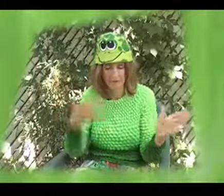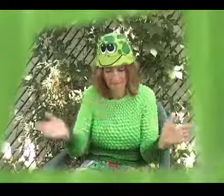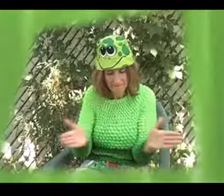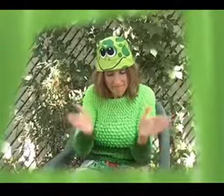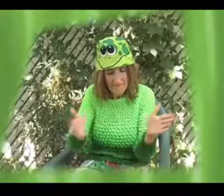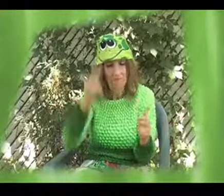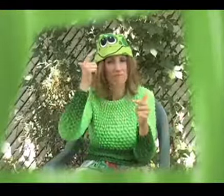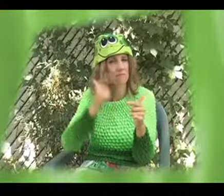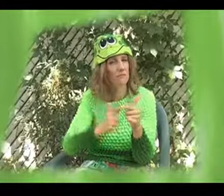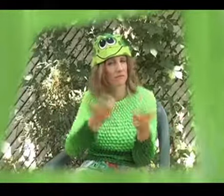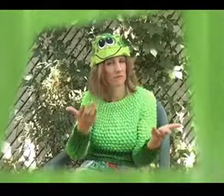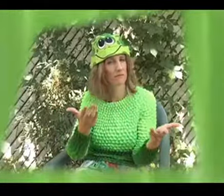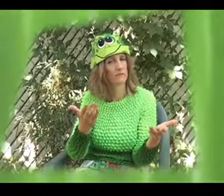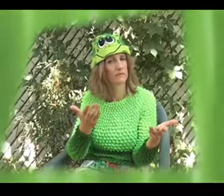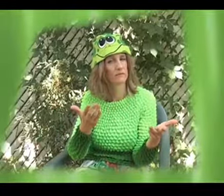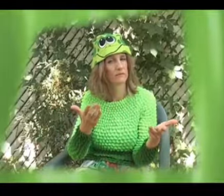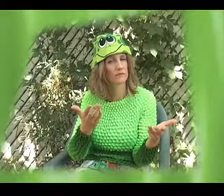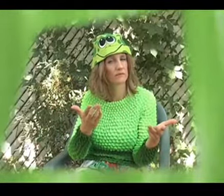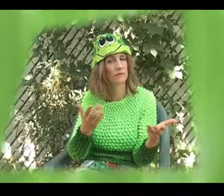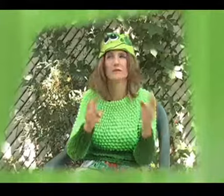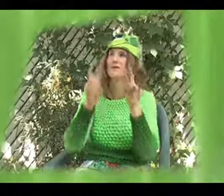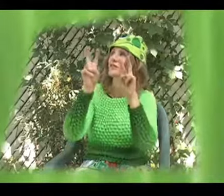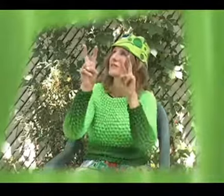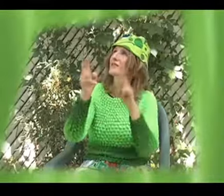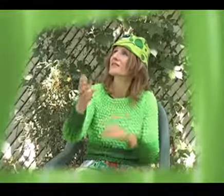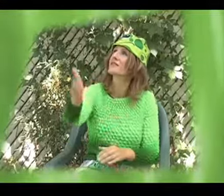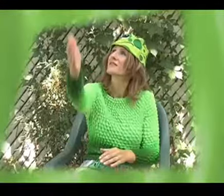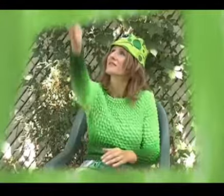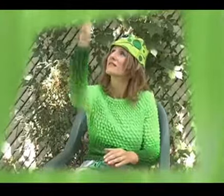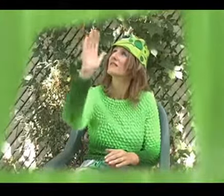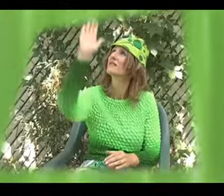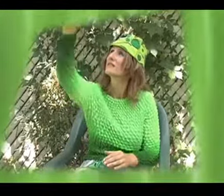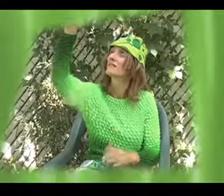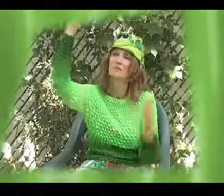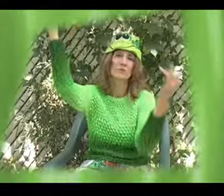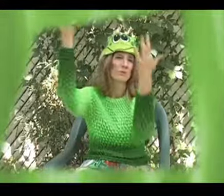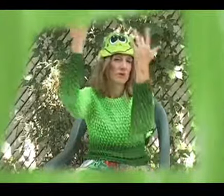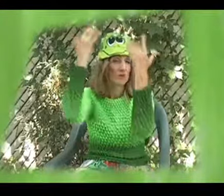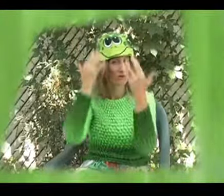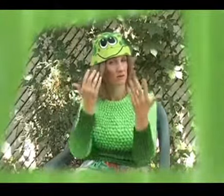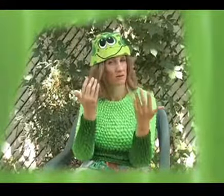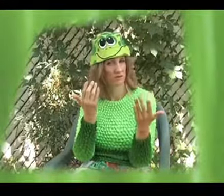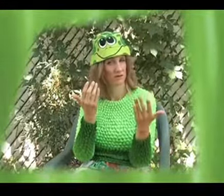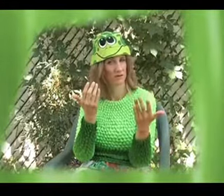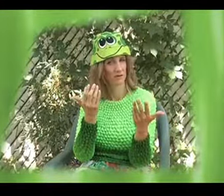Now I encourage you, brothers and sisters, look to God and His mercy